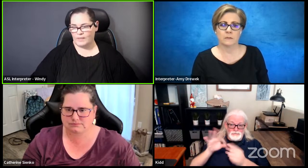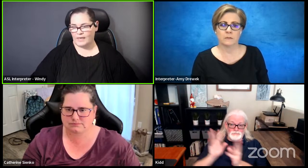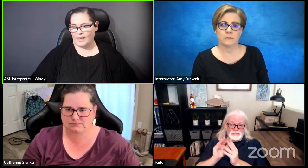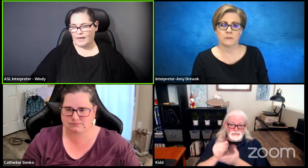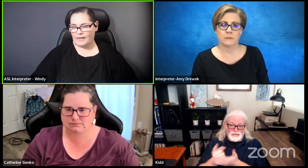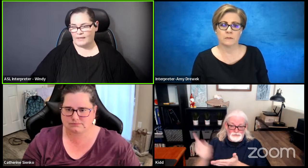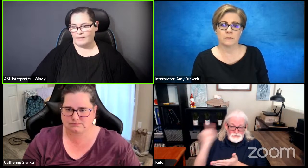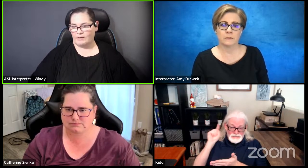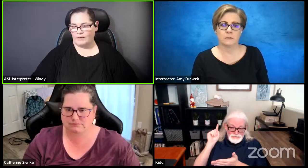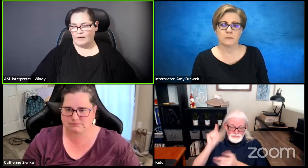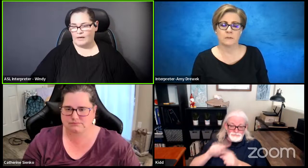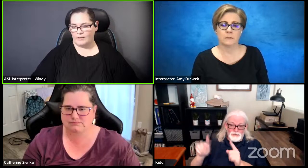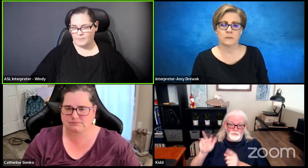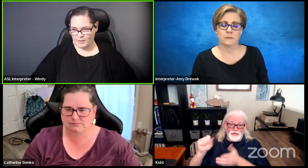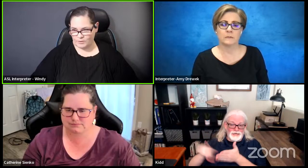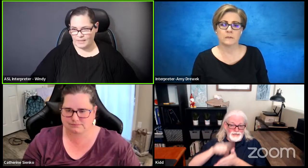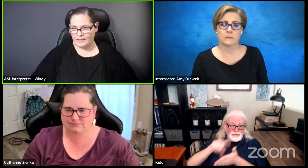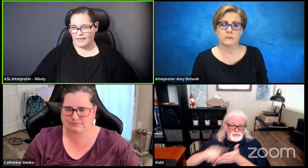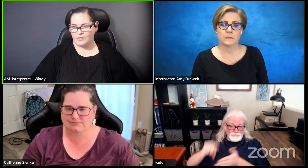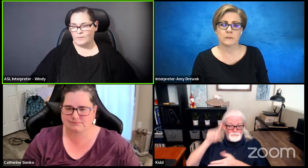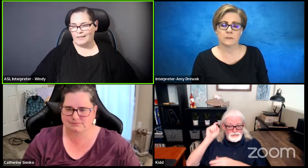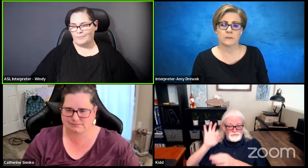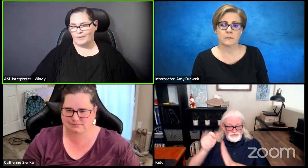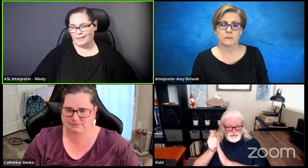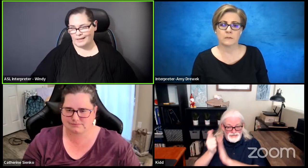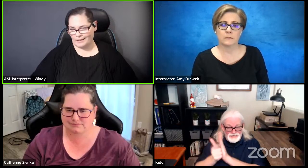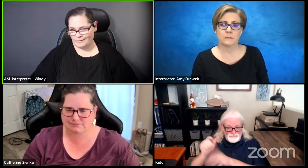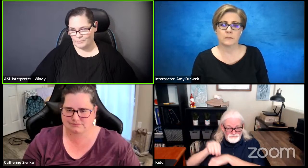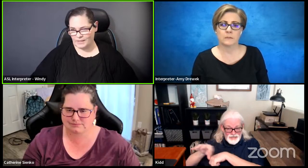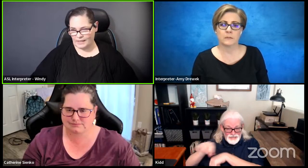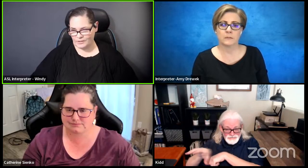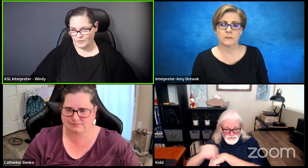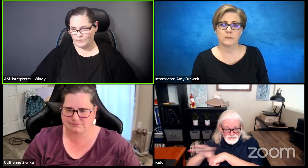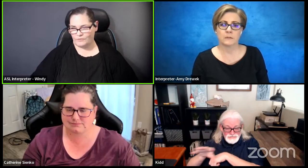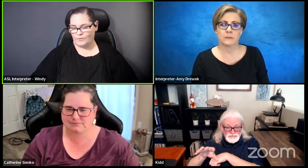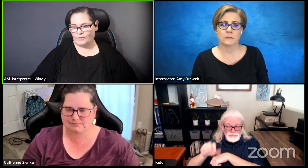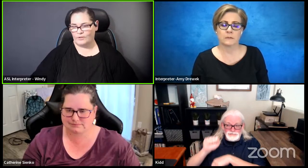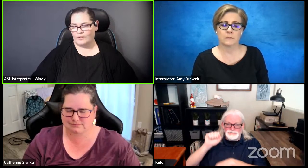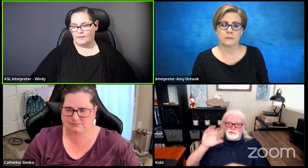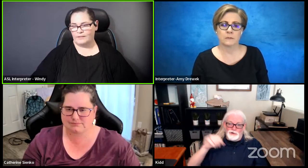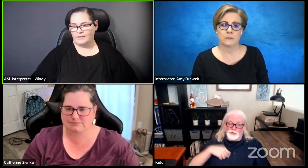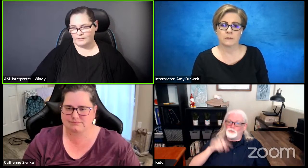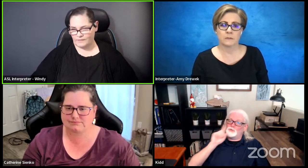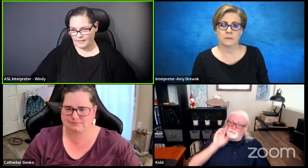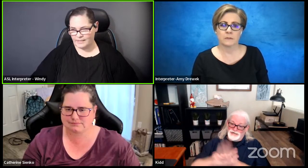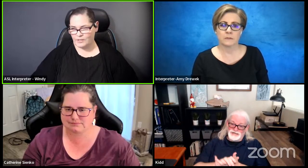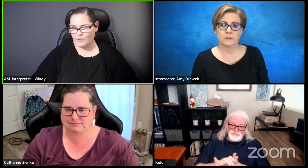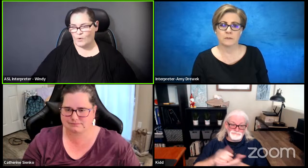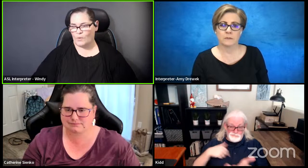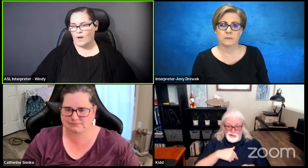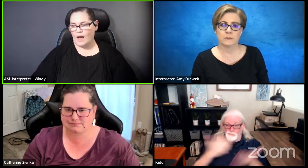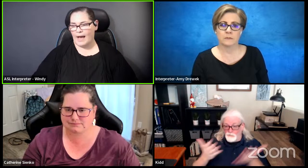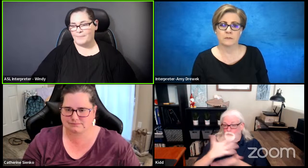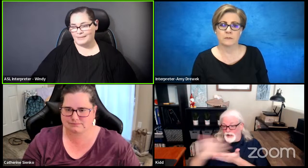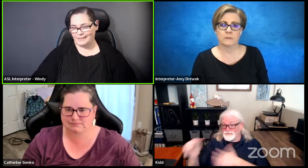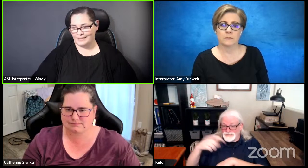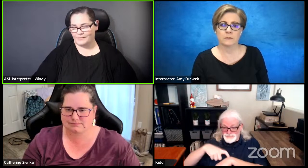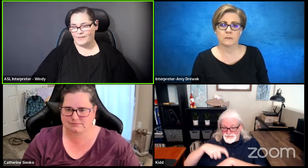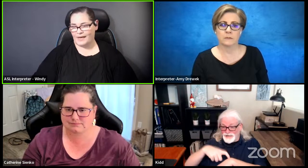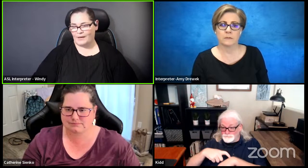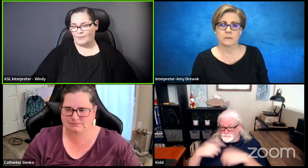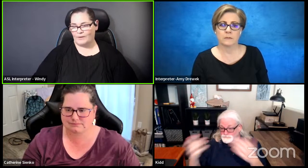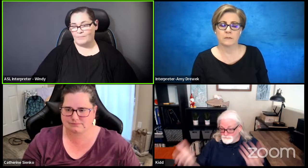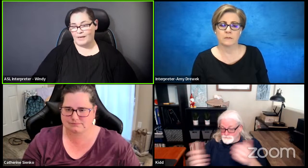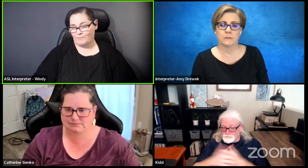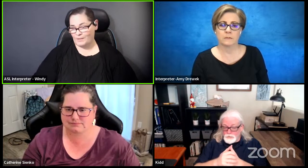wish that we had our special meeting last week, but it had to be canceled for legal advice. So I